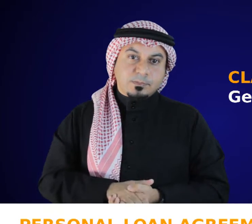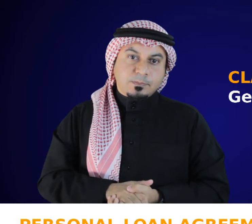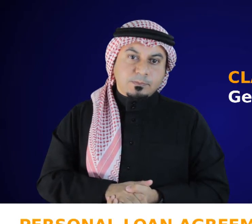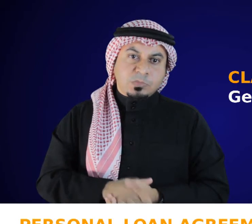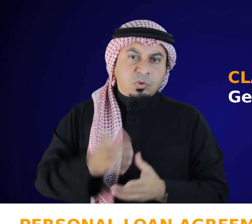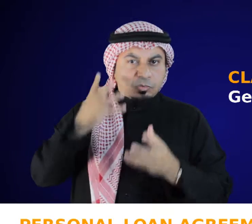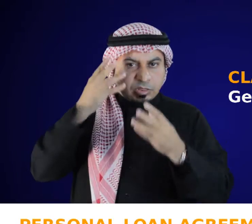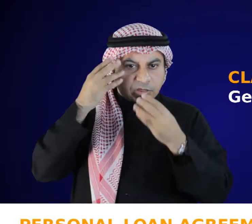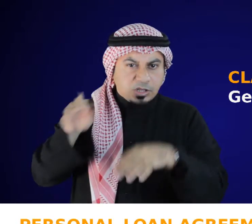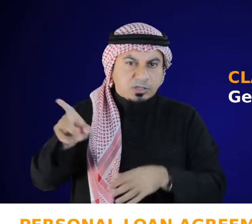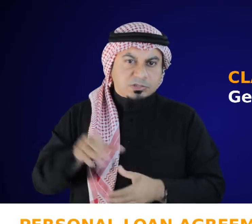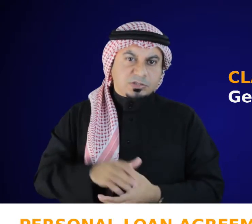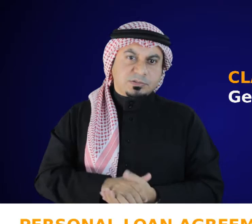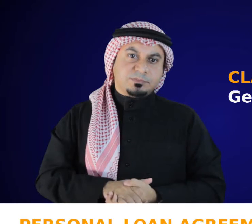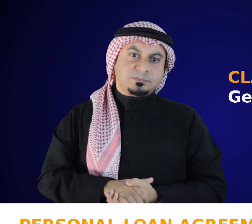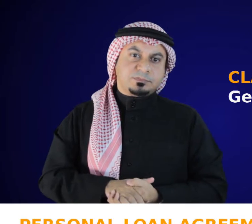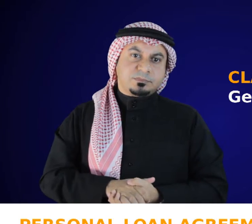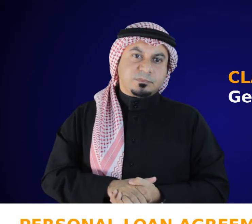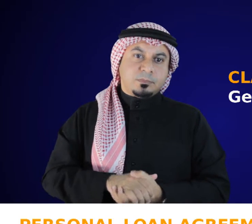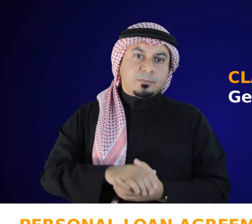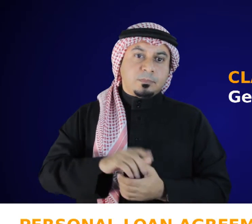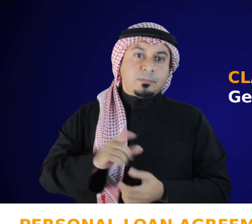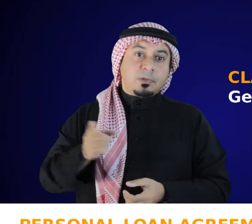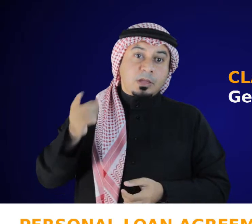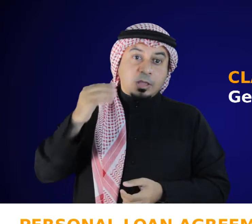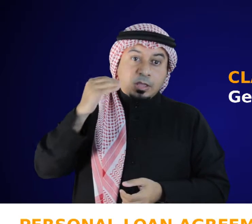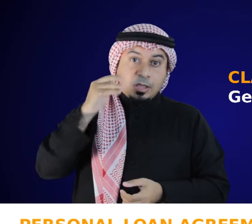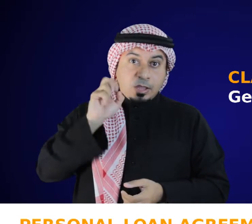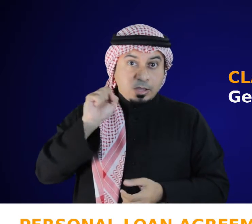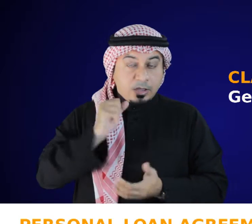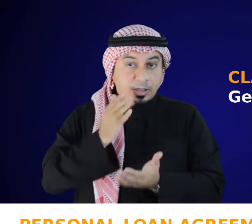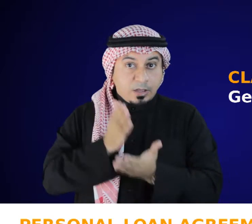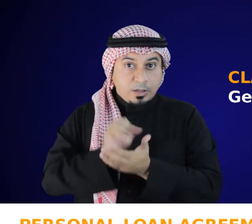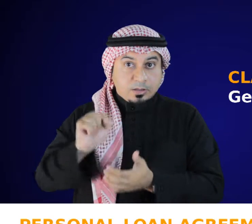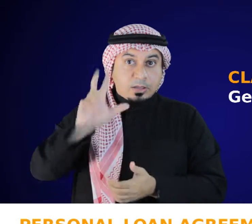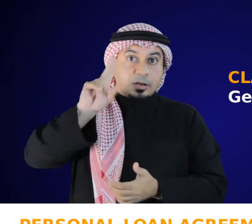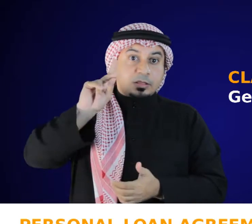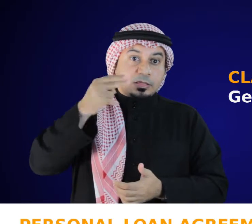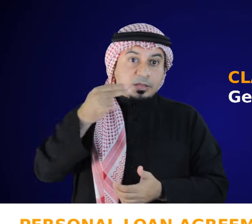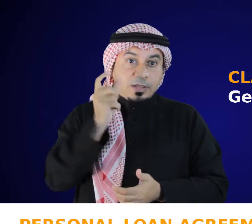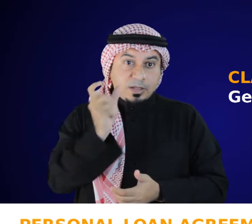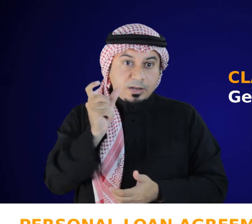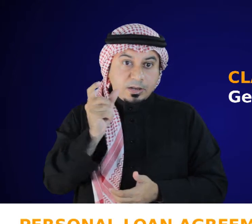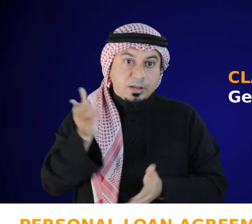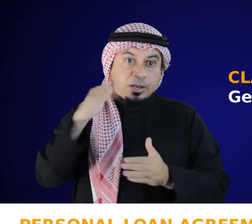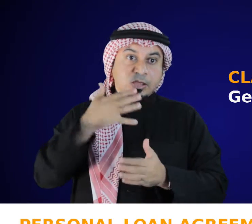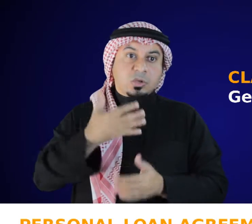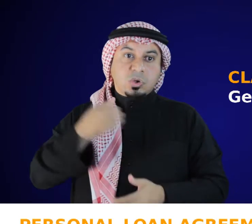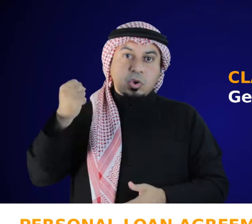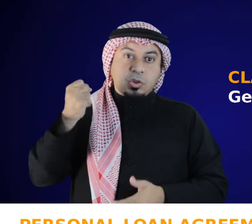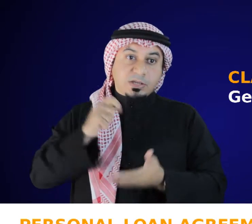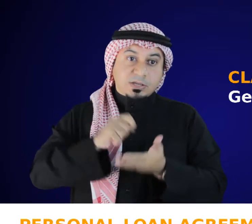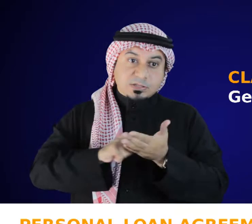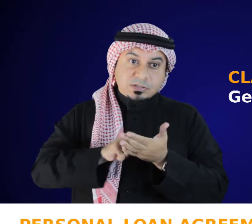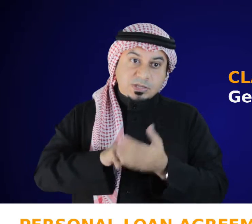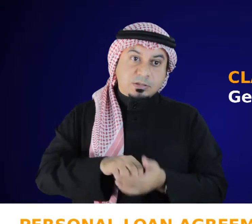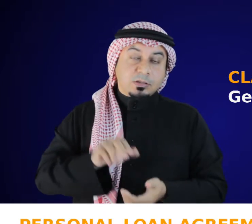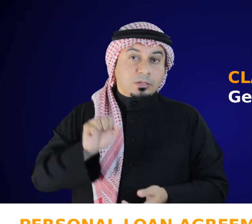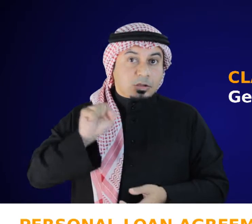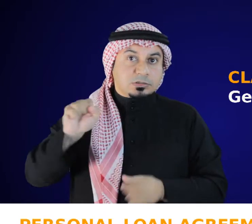accounts at the bank for any reason. 14. Notices or advices shall be sent by post, fax,